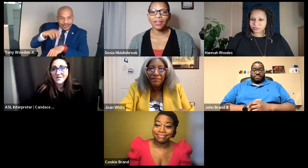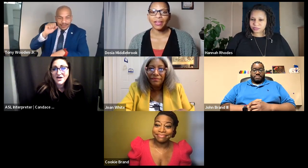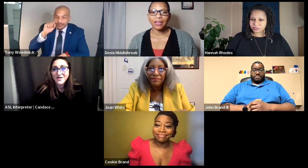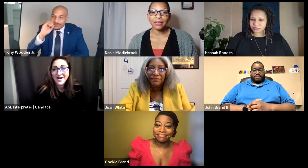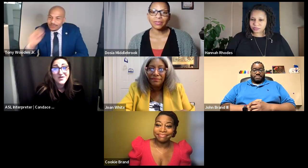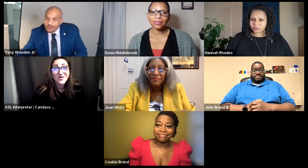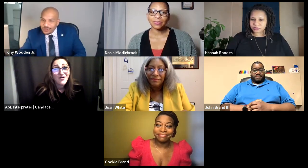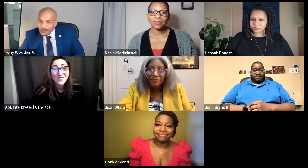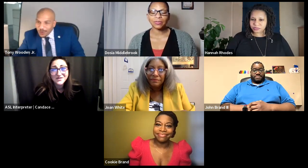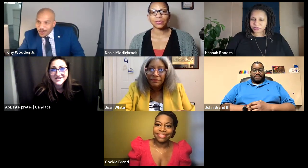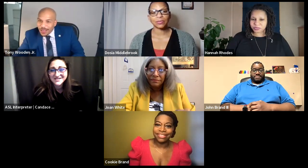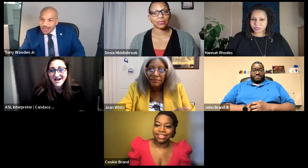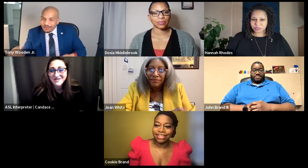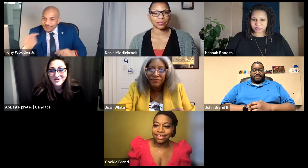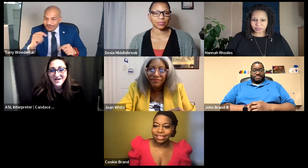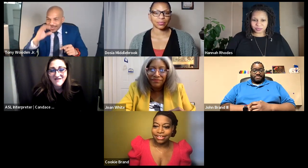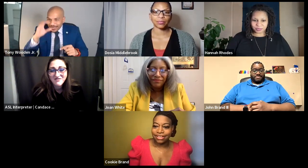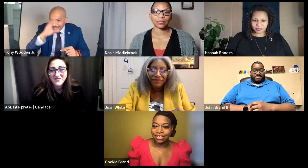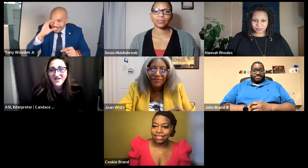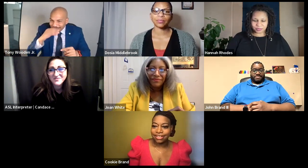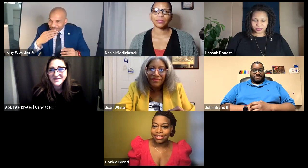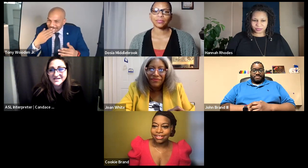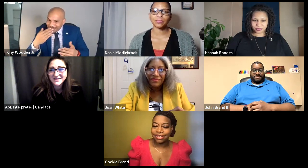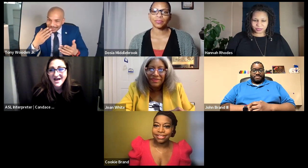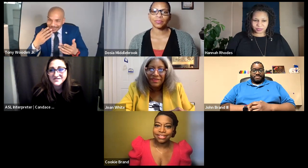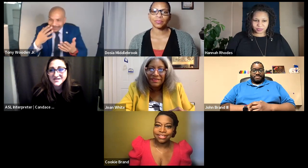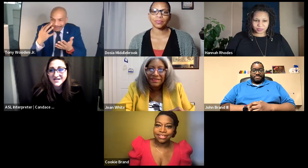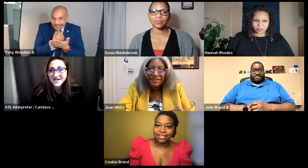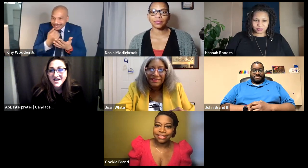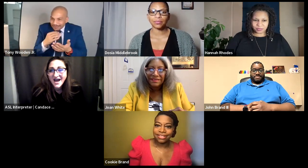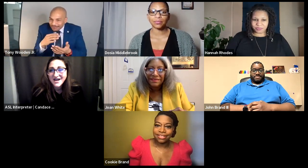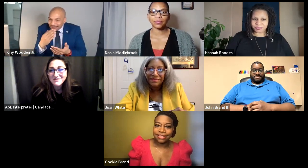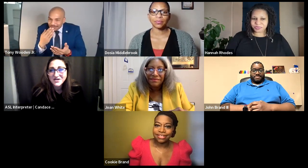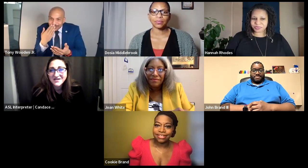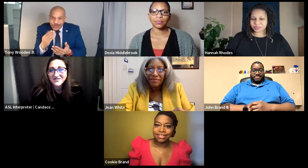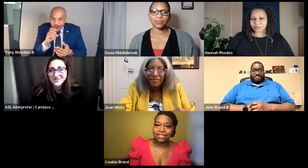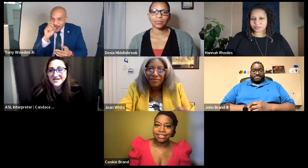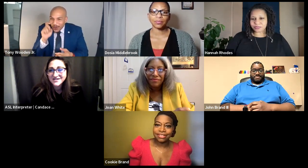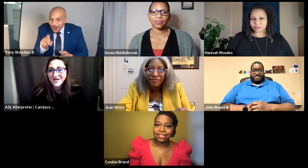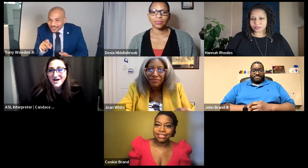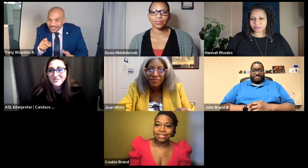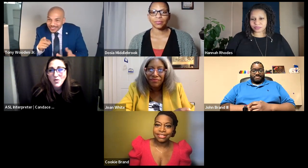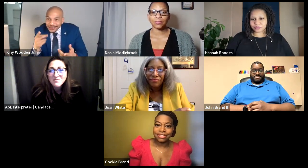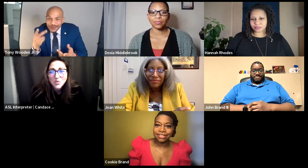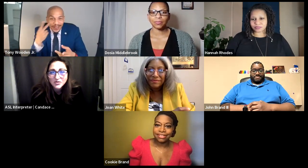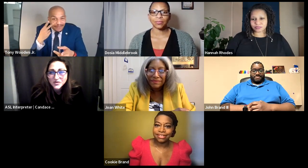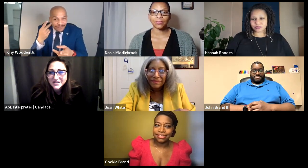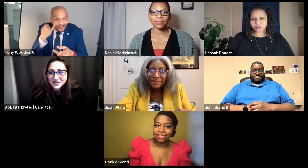All right, we are almost out of time. We only have about 5 minutes left. And I'm looking if we can grab one more really